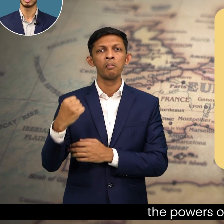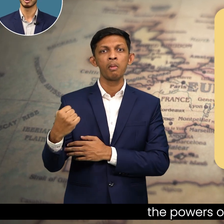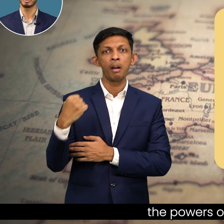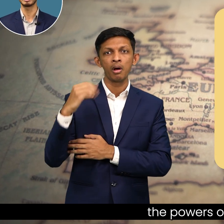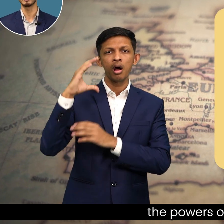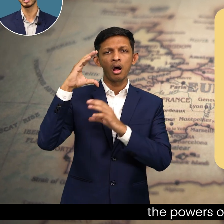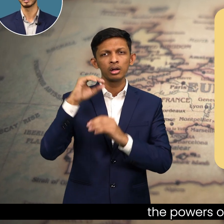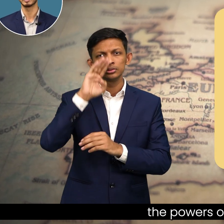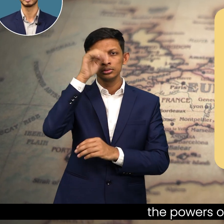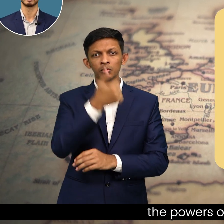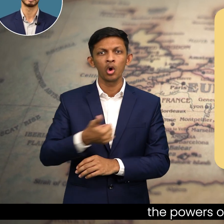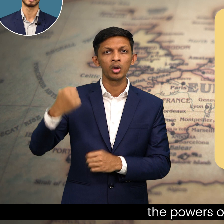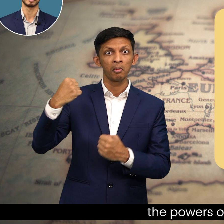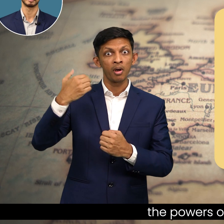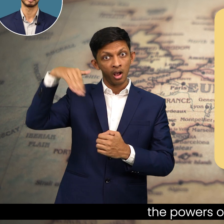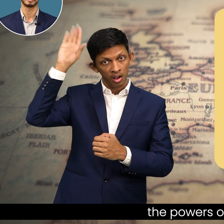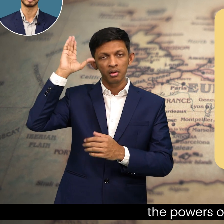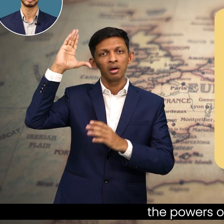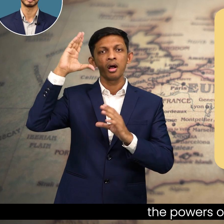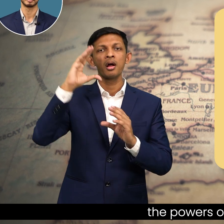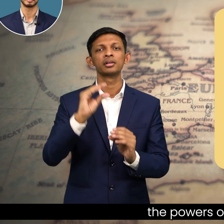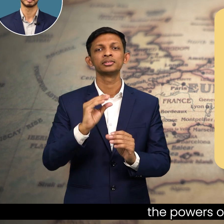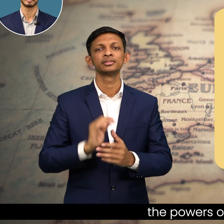powers of the monarch.